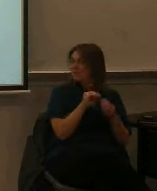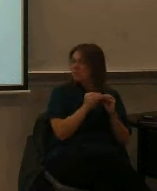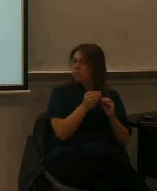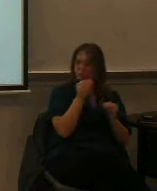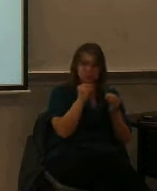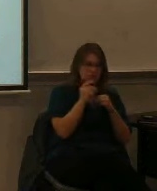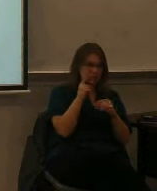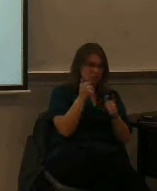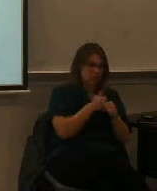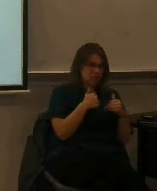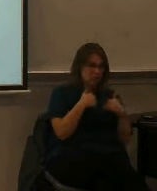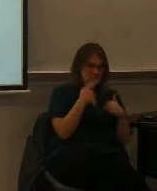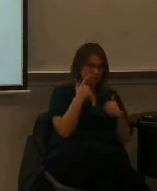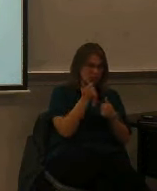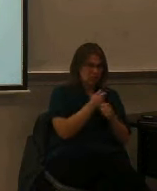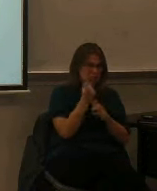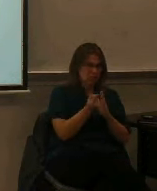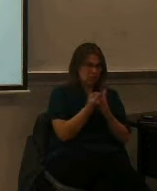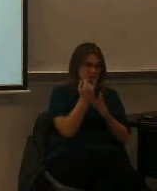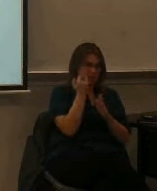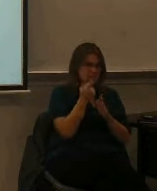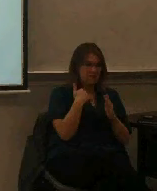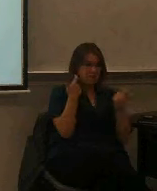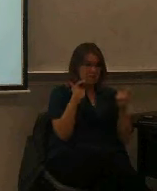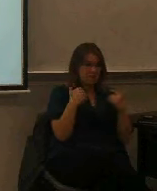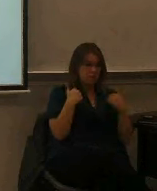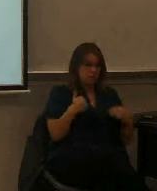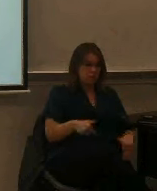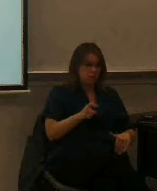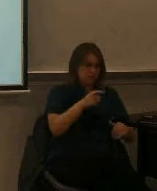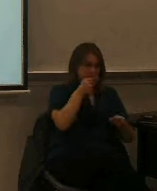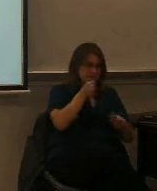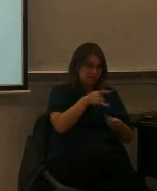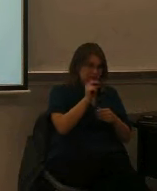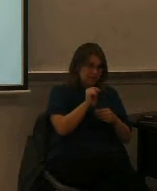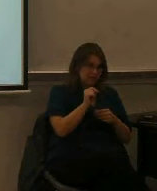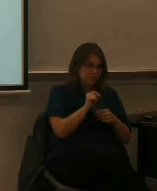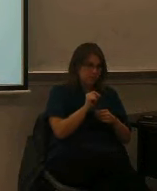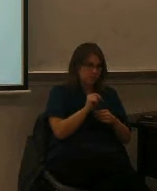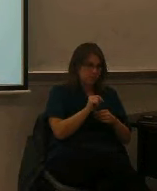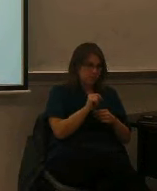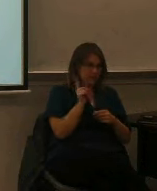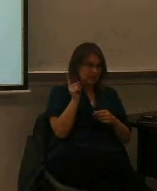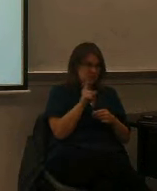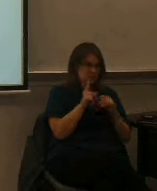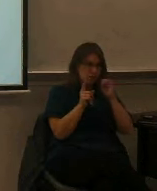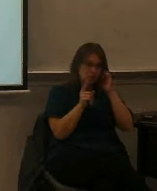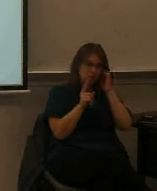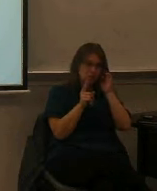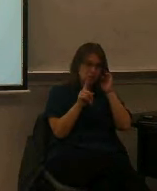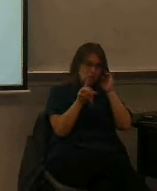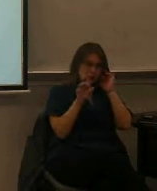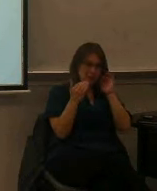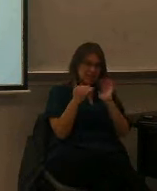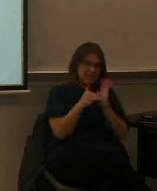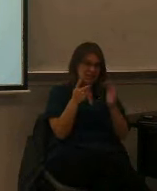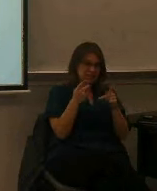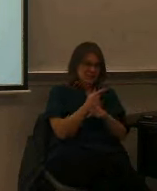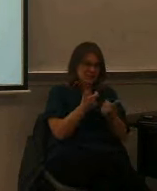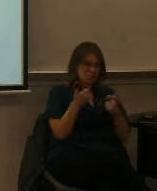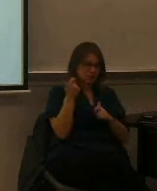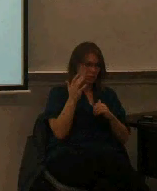ingested per animal per hour, right? If you have a big body, you need to feed it. I mean, these things are 100,000 times